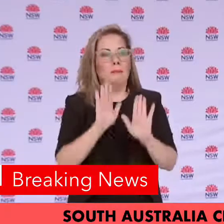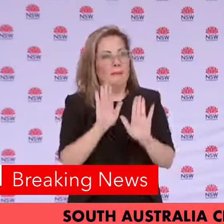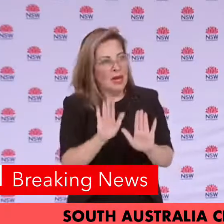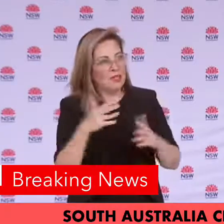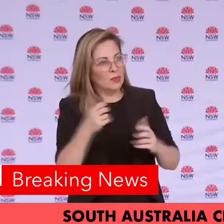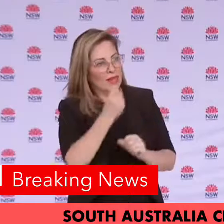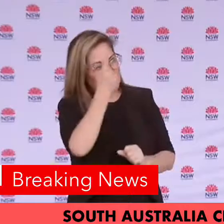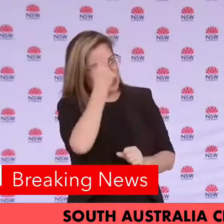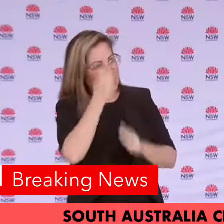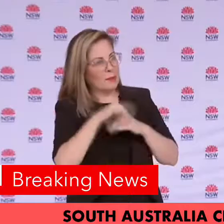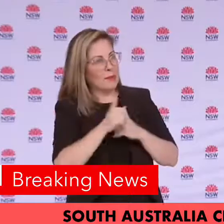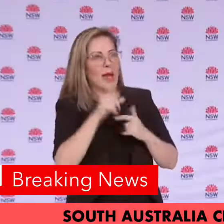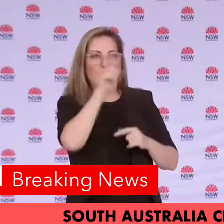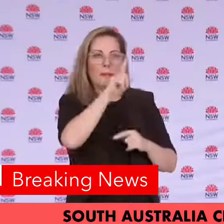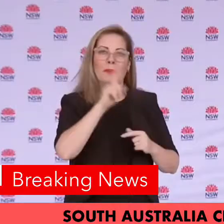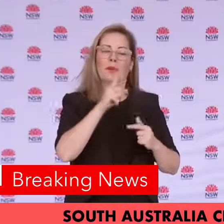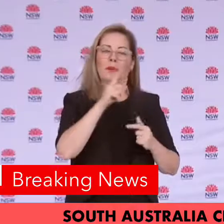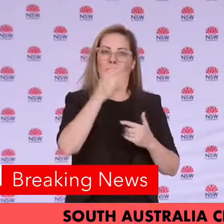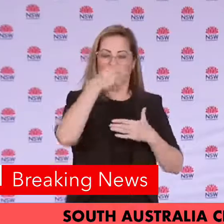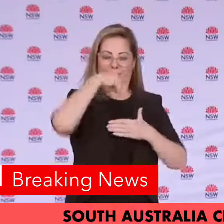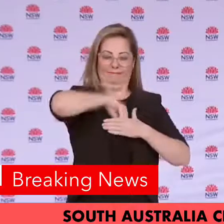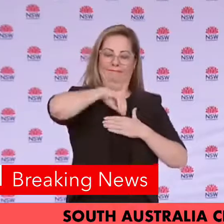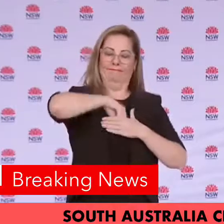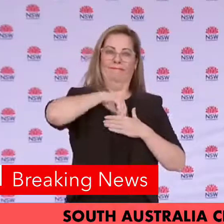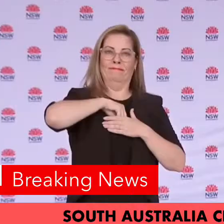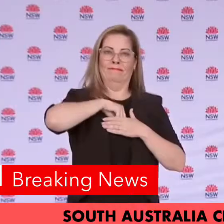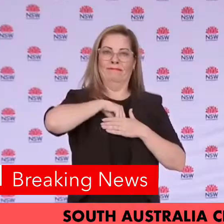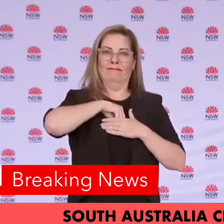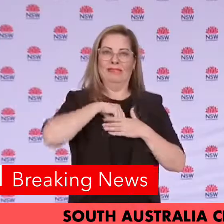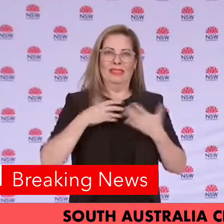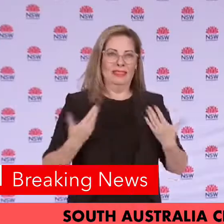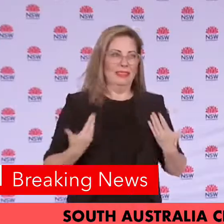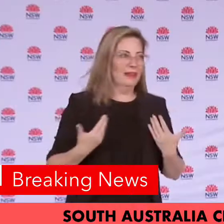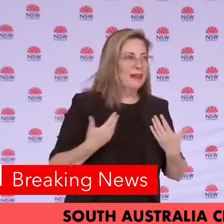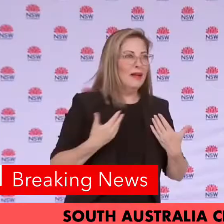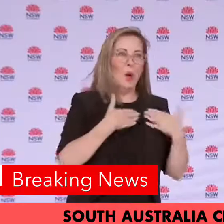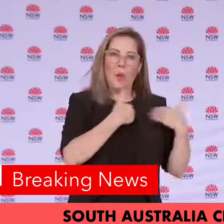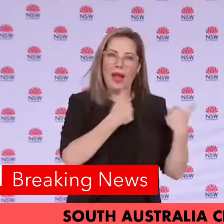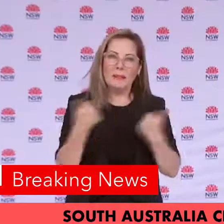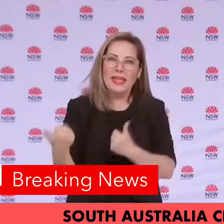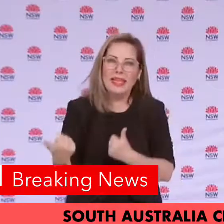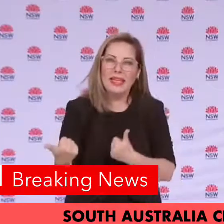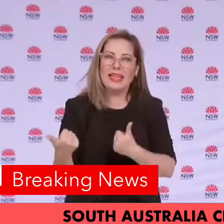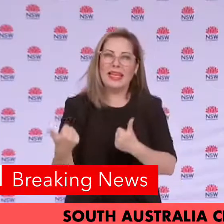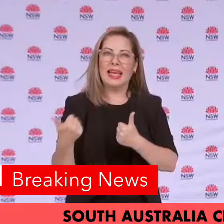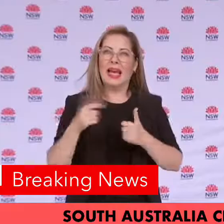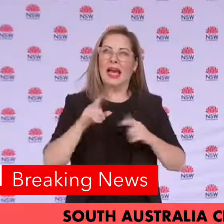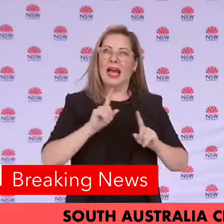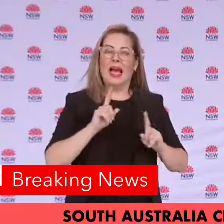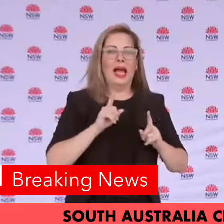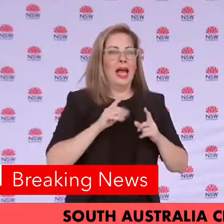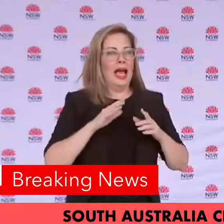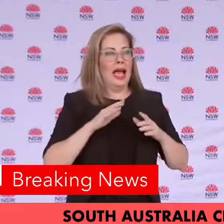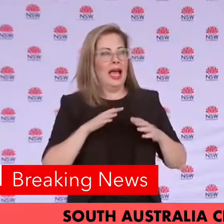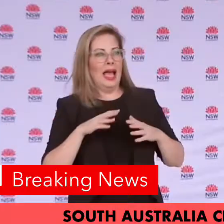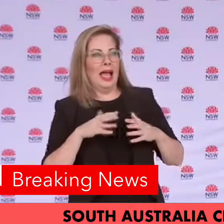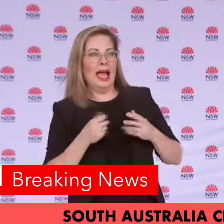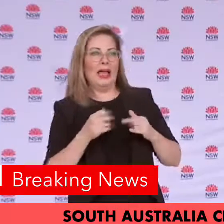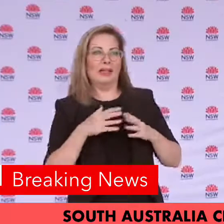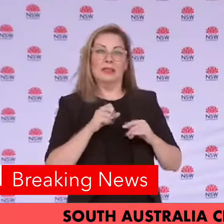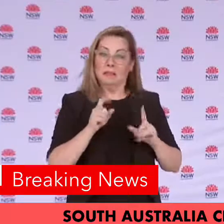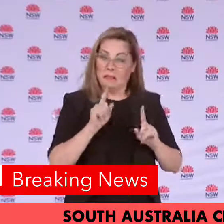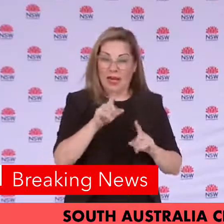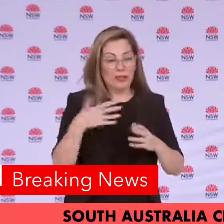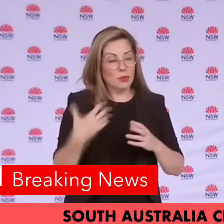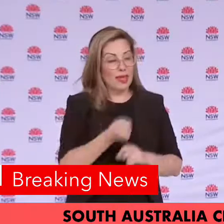health issues. We need to consider what people are going through as part of that decision as well. But we also need to consider what it means for our 8 million